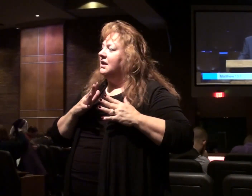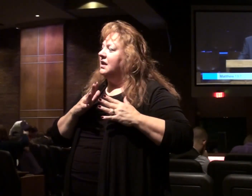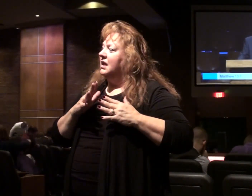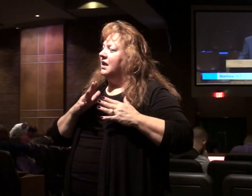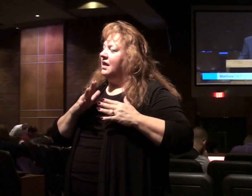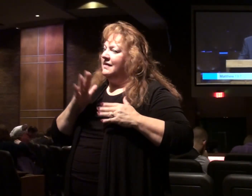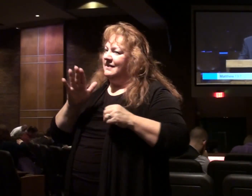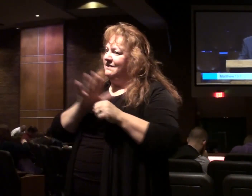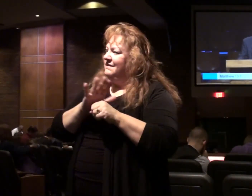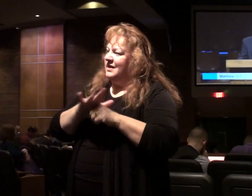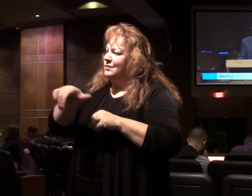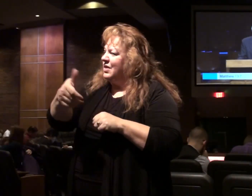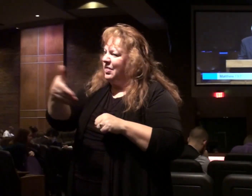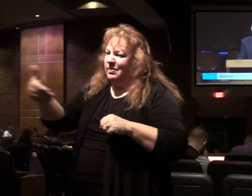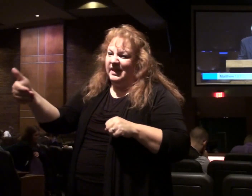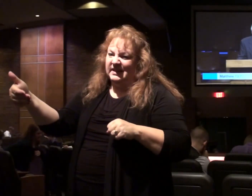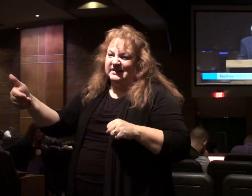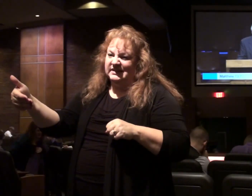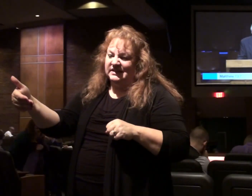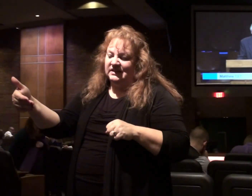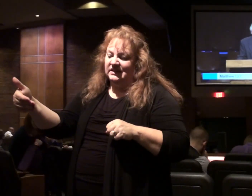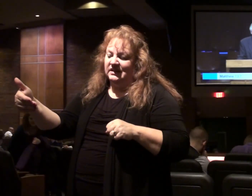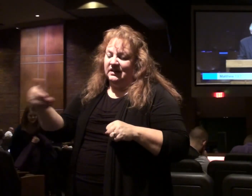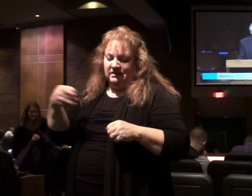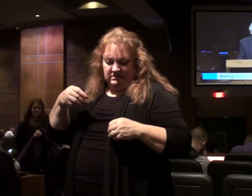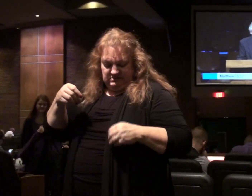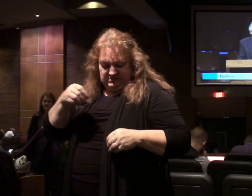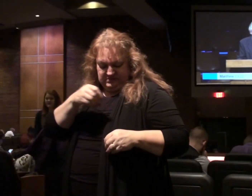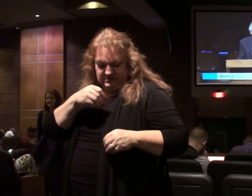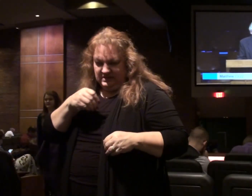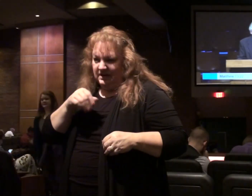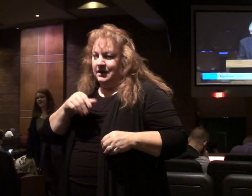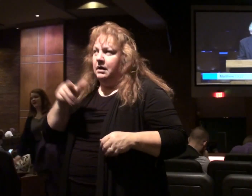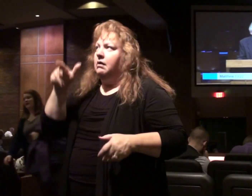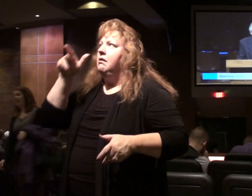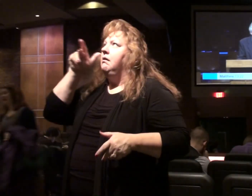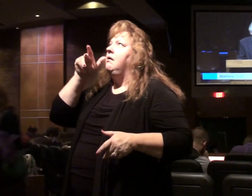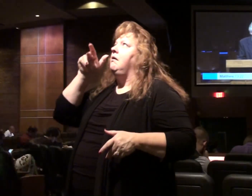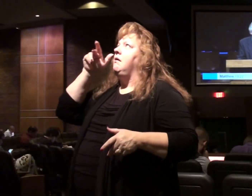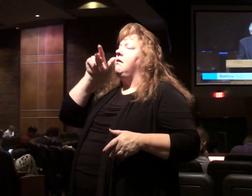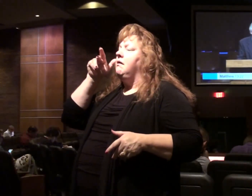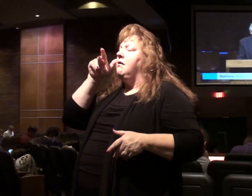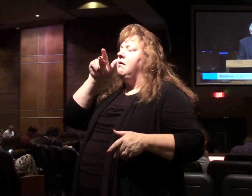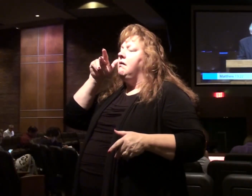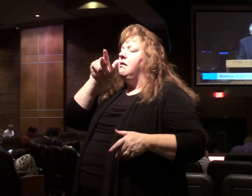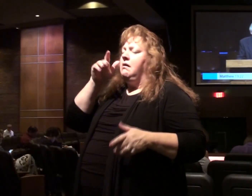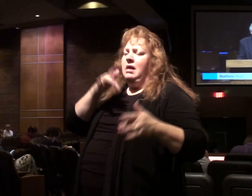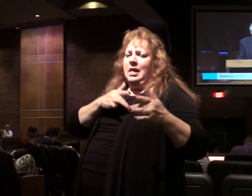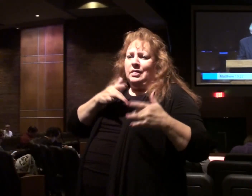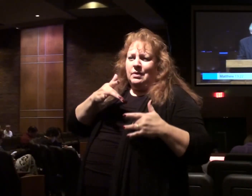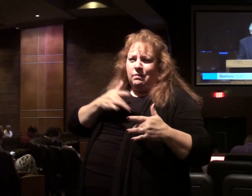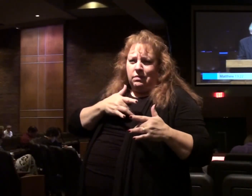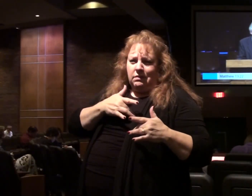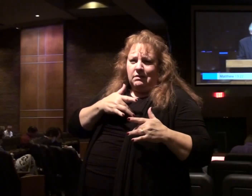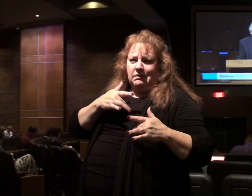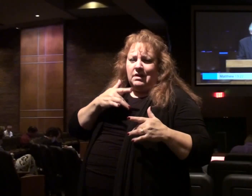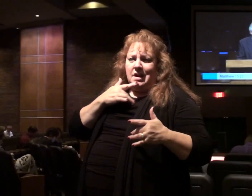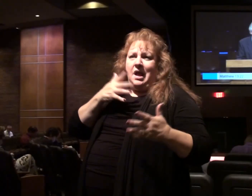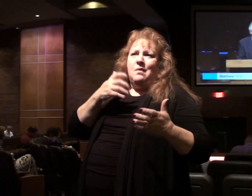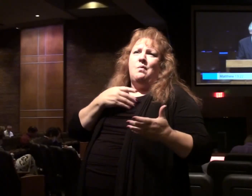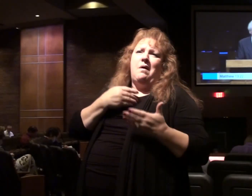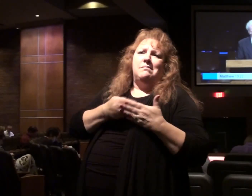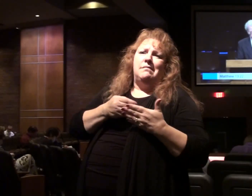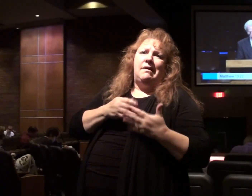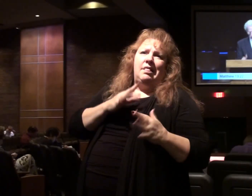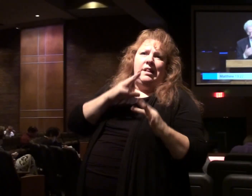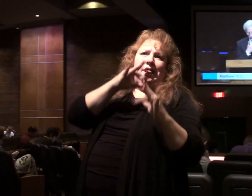interprets it down in verse 22, the one on whom seed was sown among the thorns, this is the man who hears the word, The worry of the world, the deceitfulness of wealth choke the world,